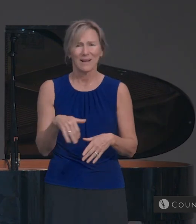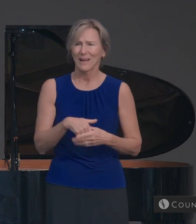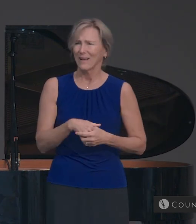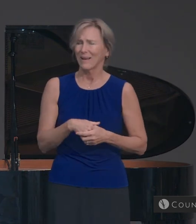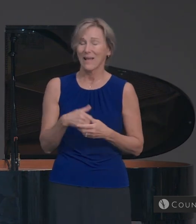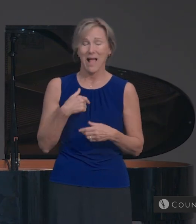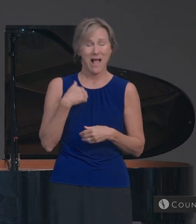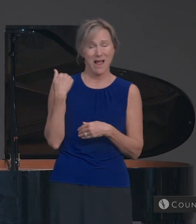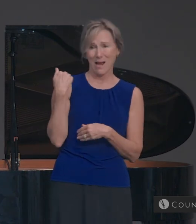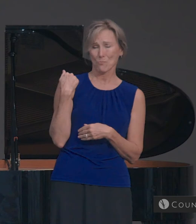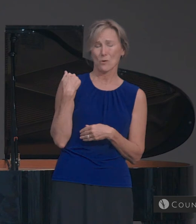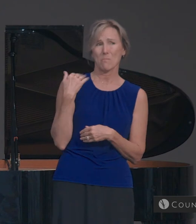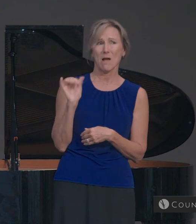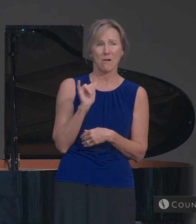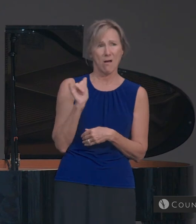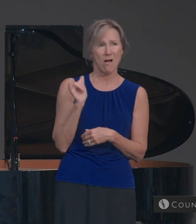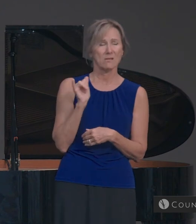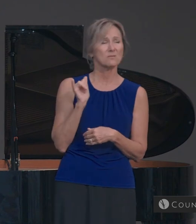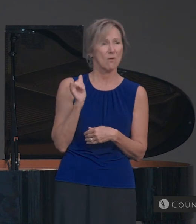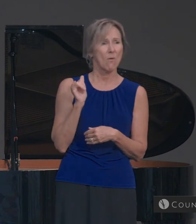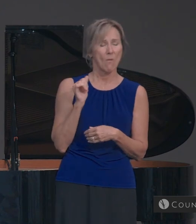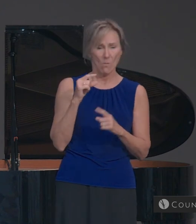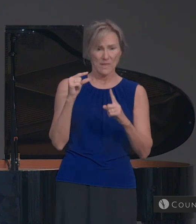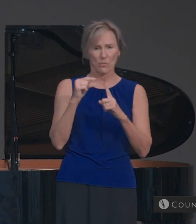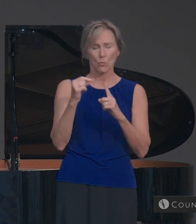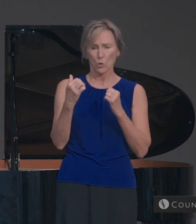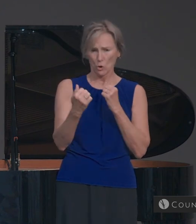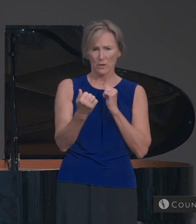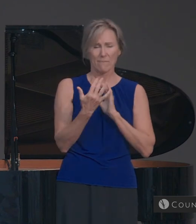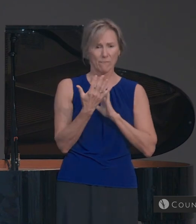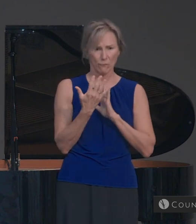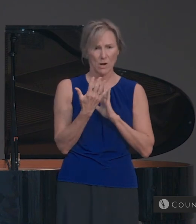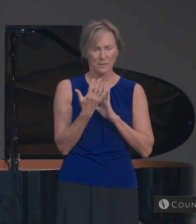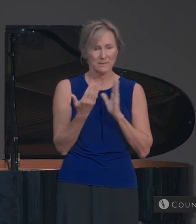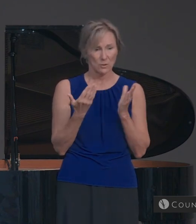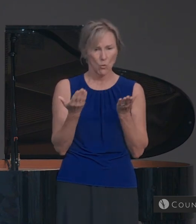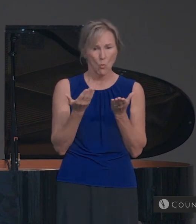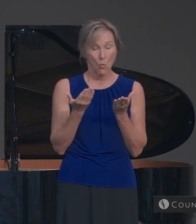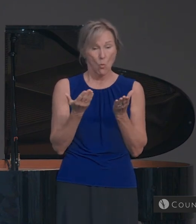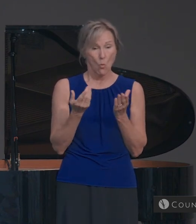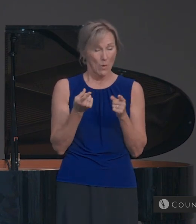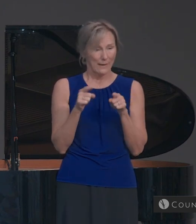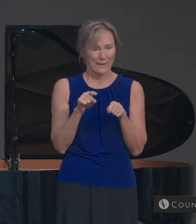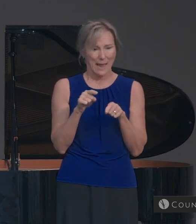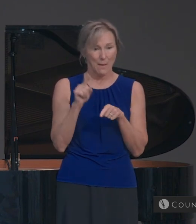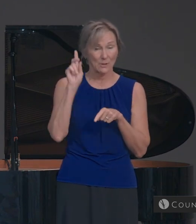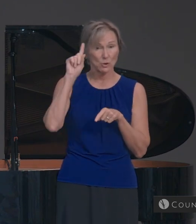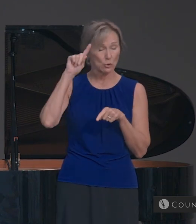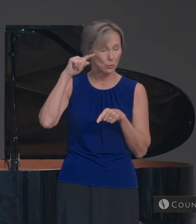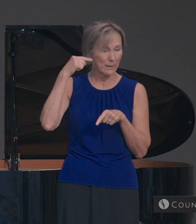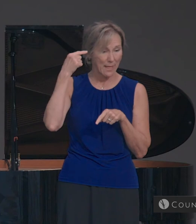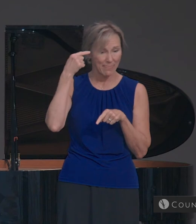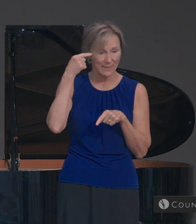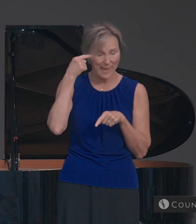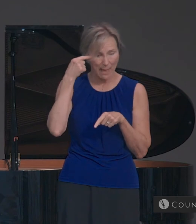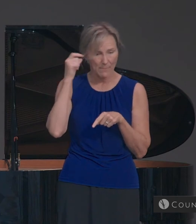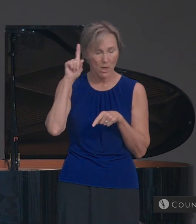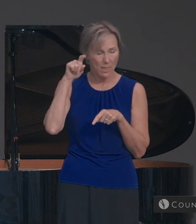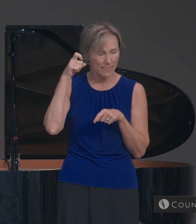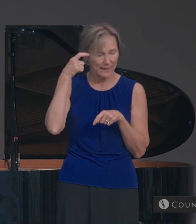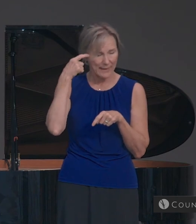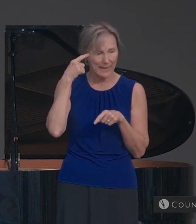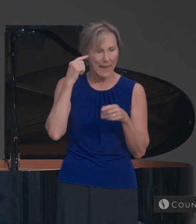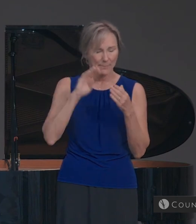I'm also reminded that while we're confronted in the Word with what largely happened to capital cities of Jerusalem and Samaria, when we read